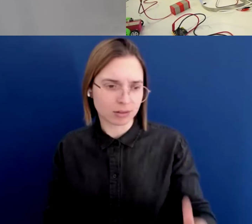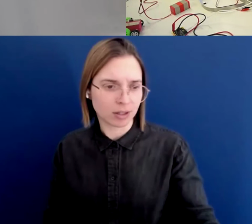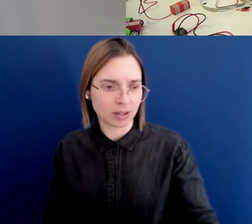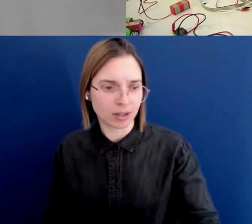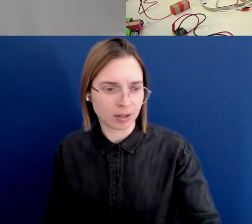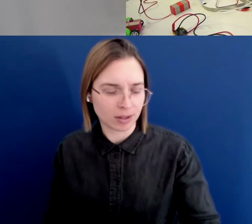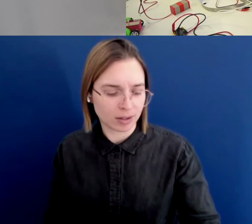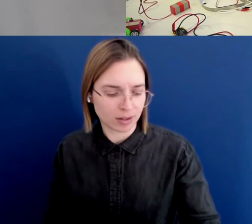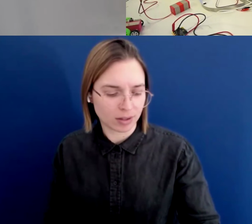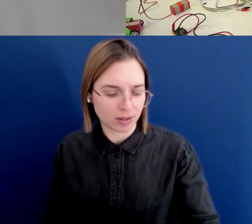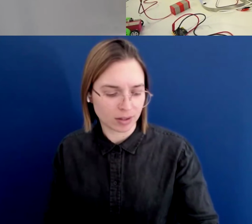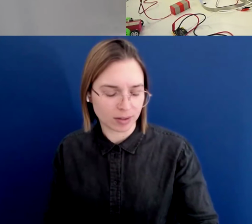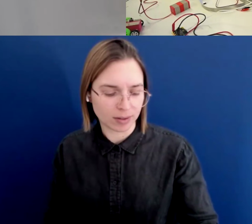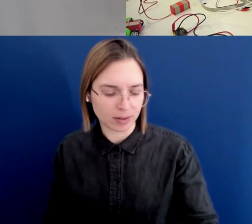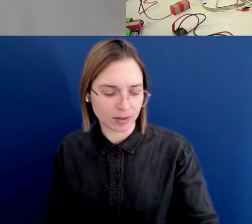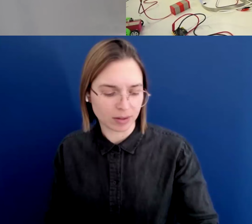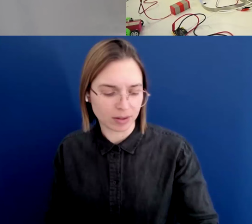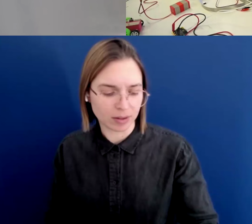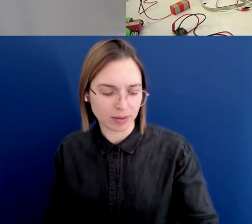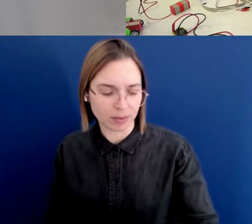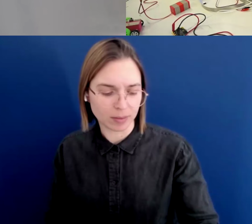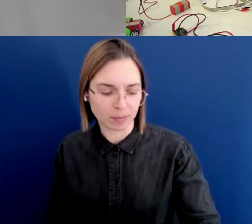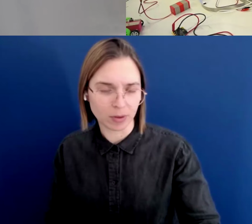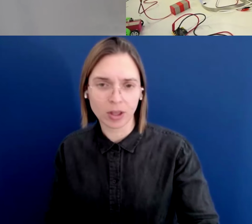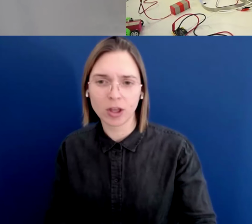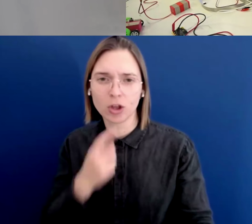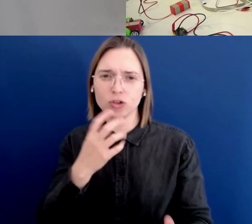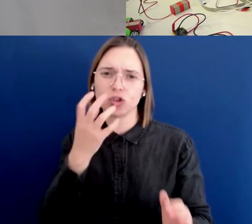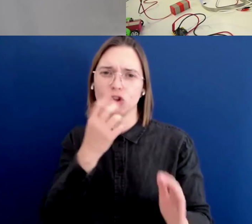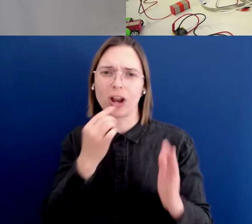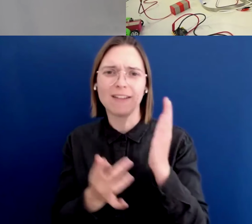Sorry, bear with me. That's okay. Just having a slight technical issue.